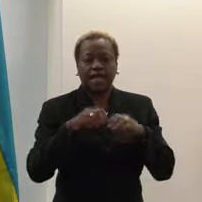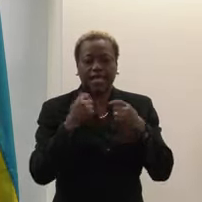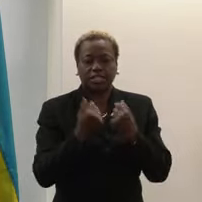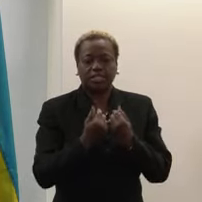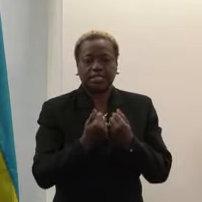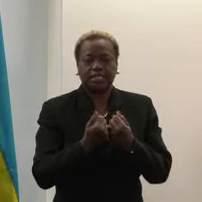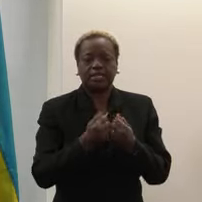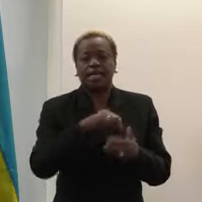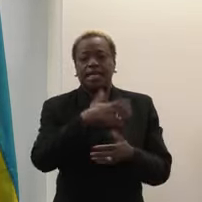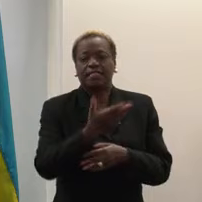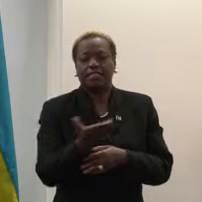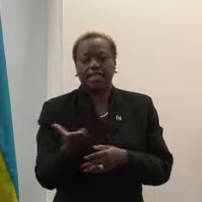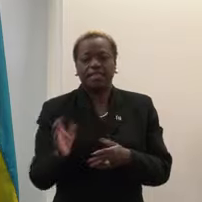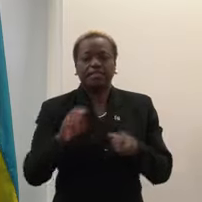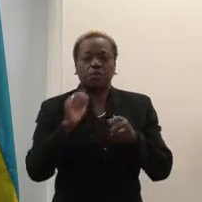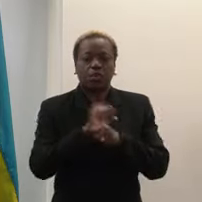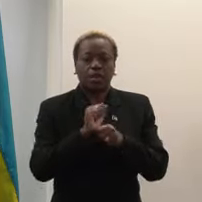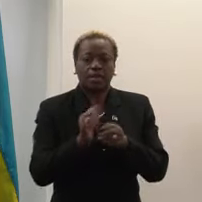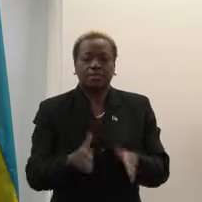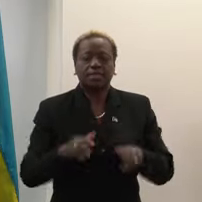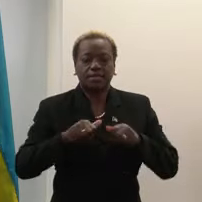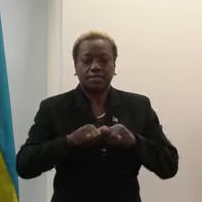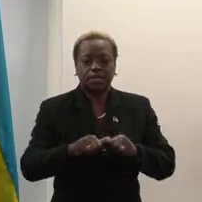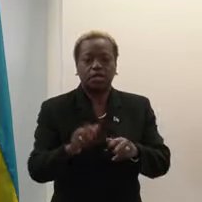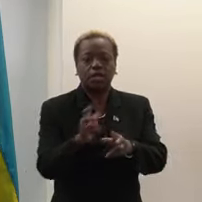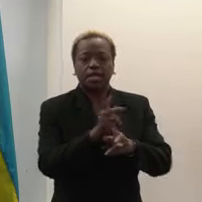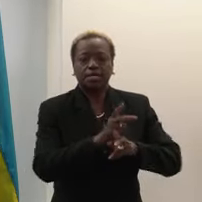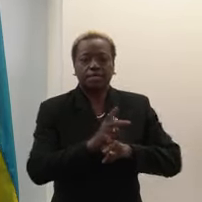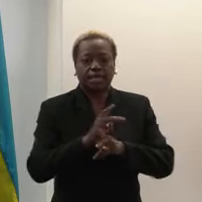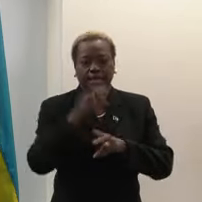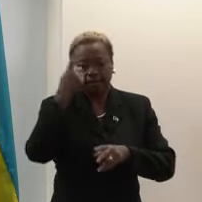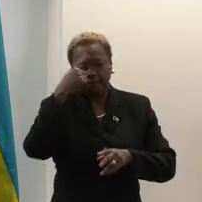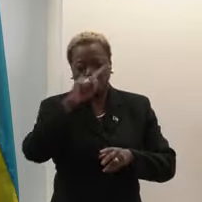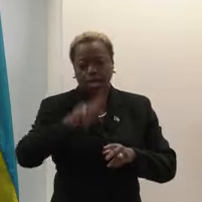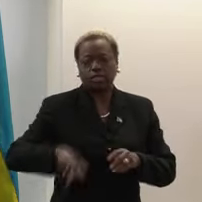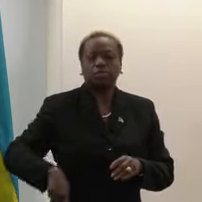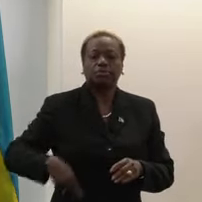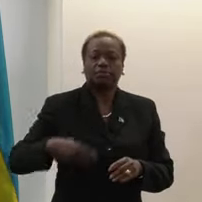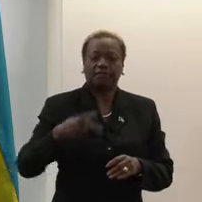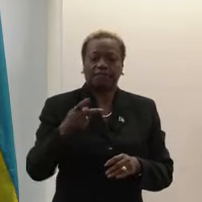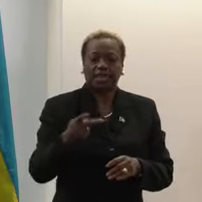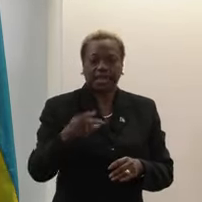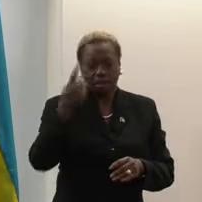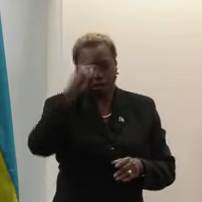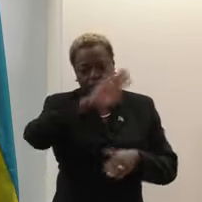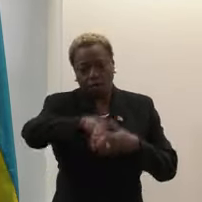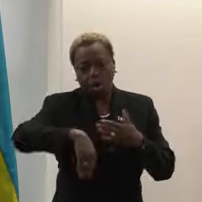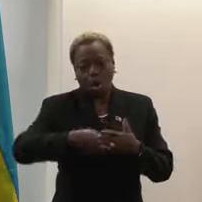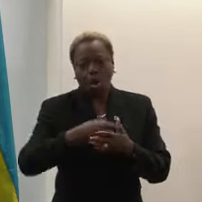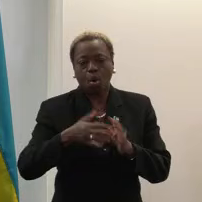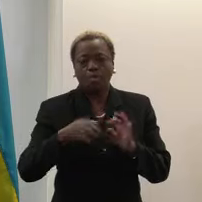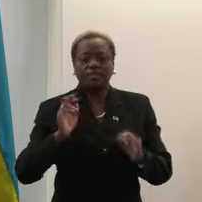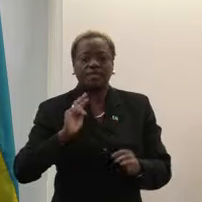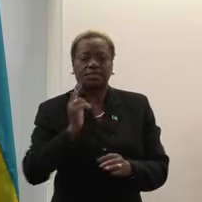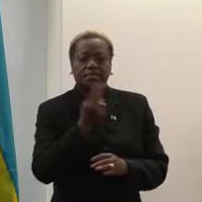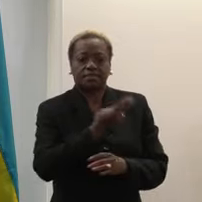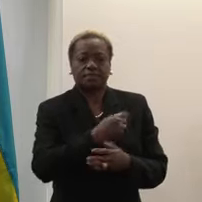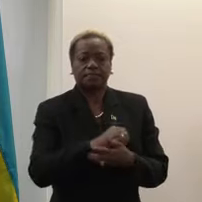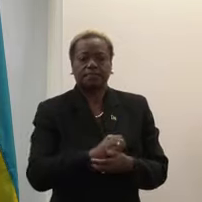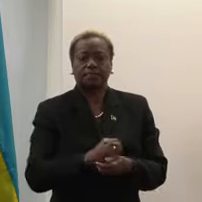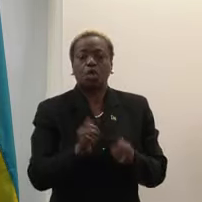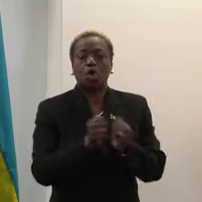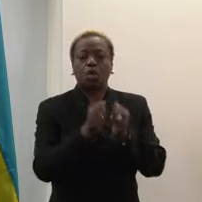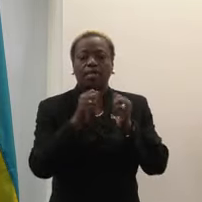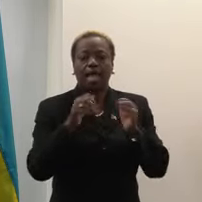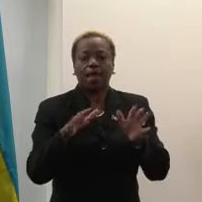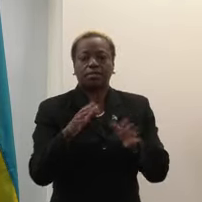These workers continue to care for and to provide for all of us.